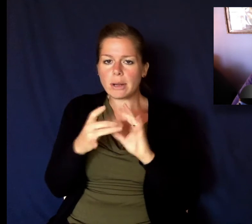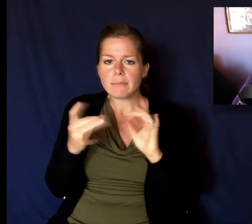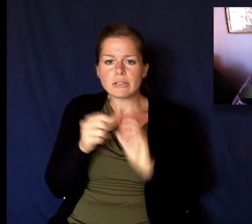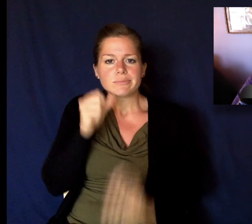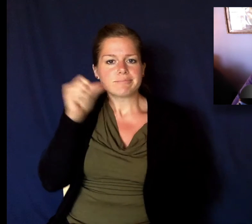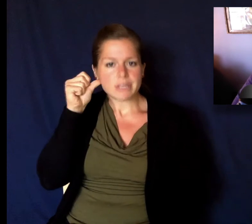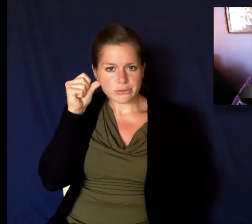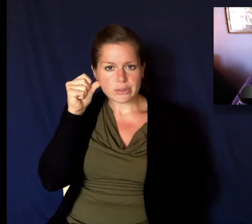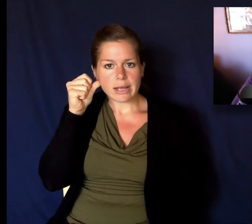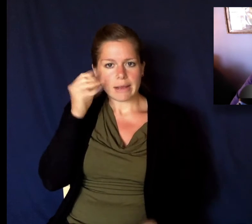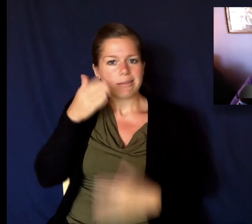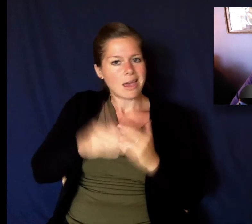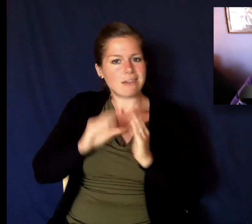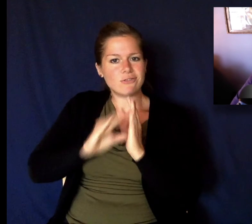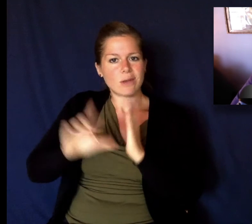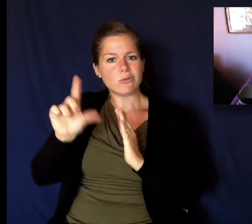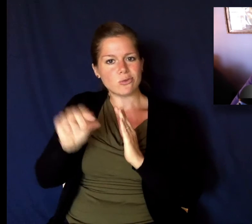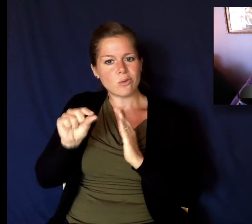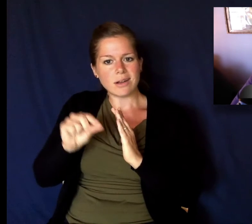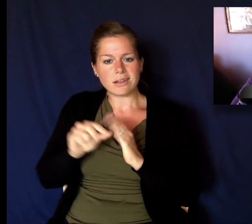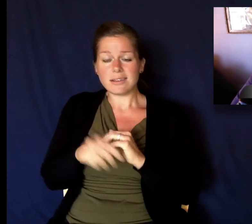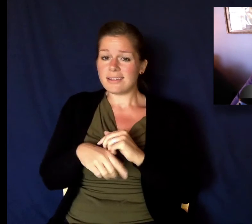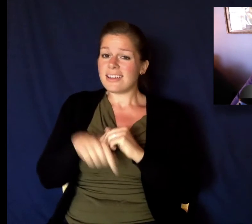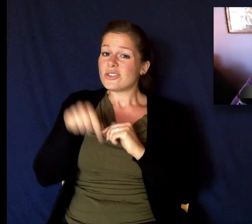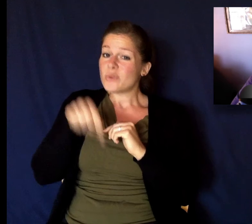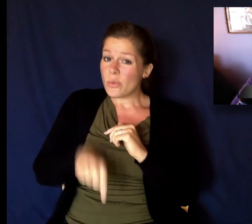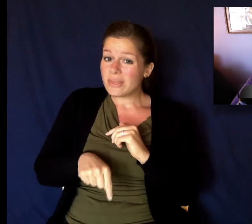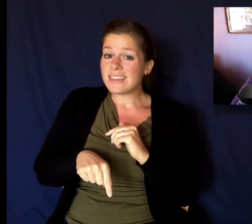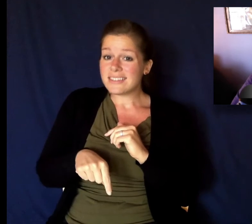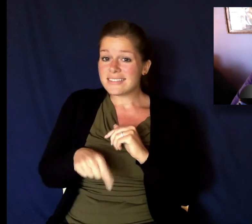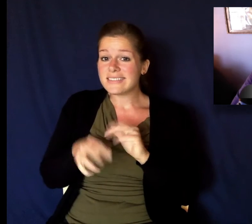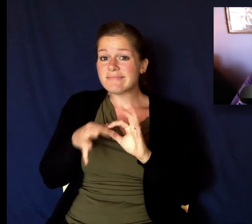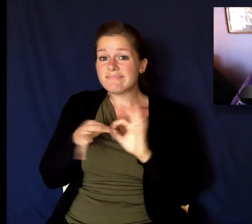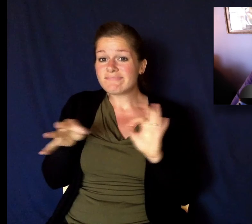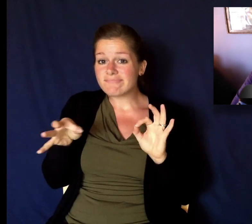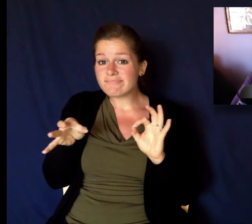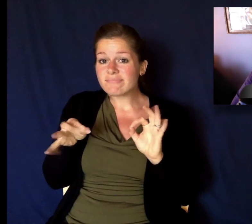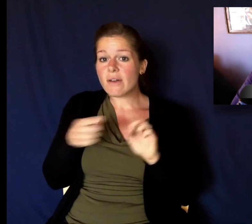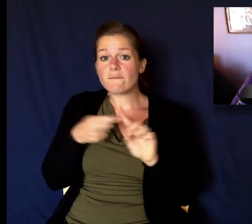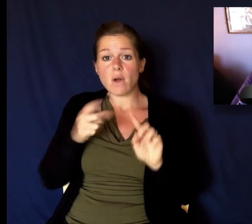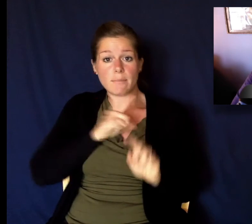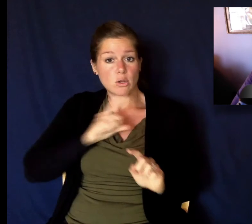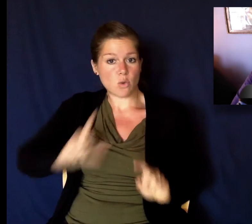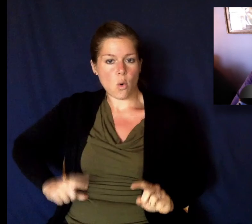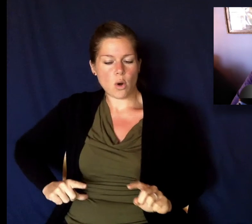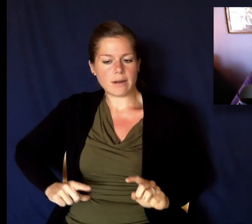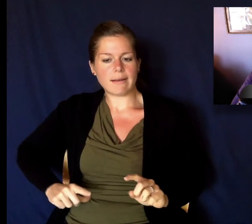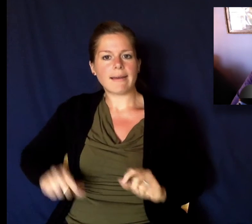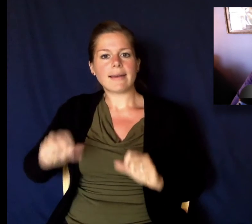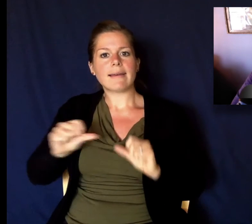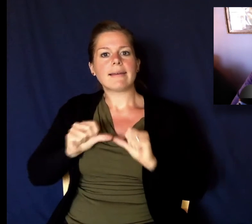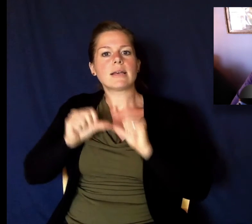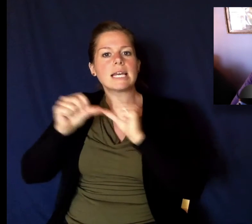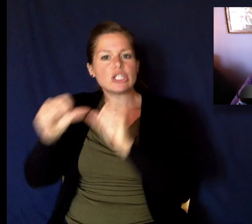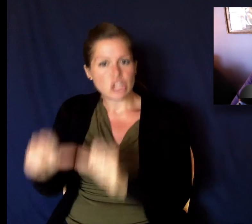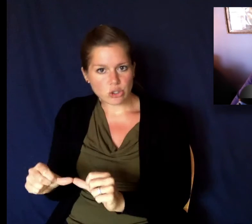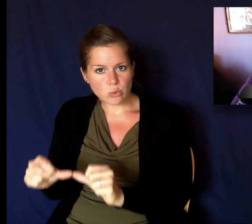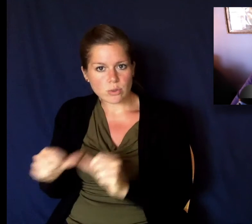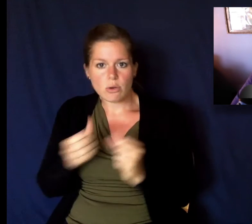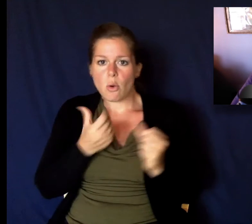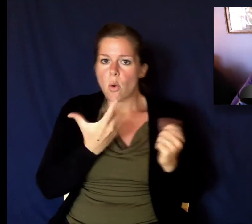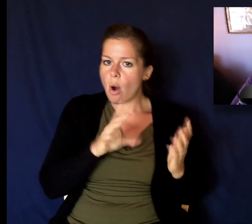yesterday at the very end of chapter 20. This is a continued line of thinking from the